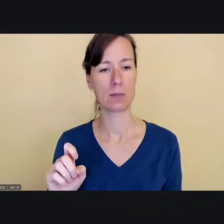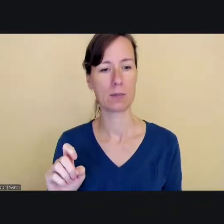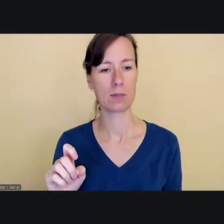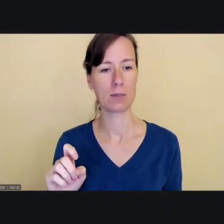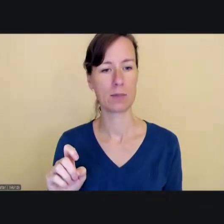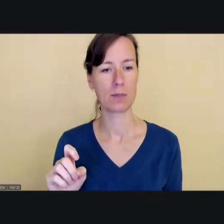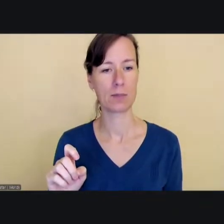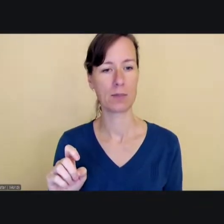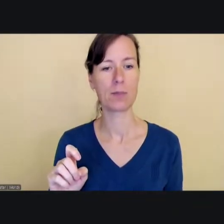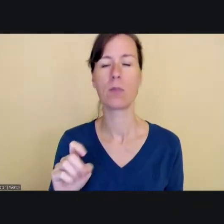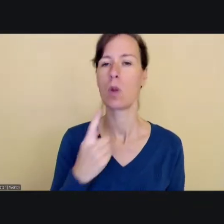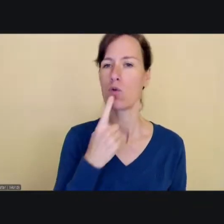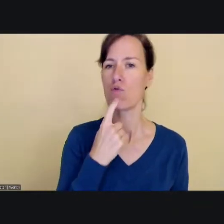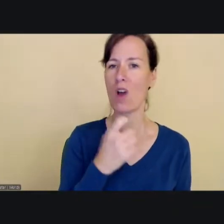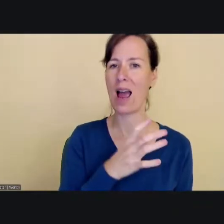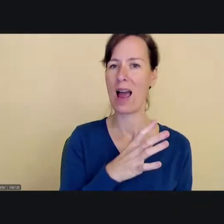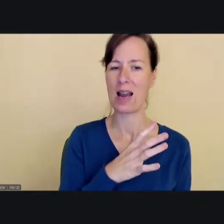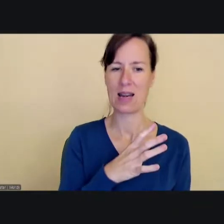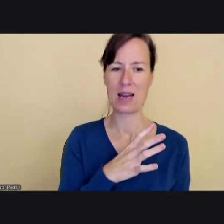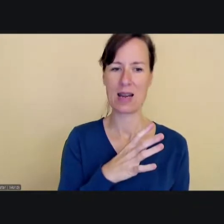a pickleball glow-in-the-dark